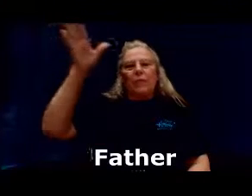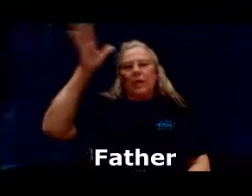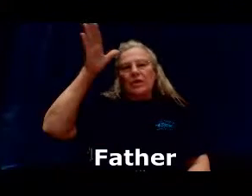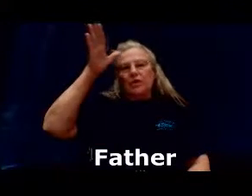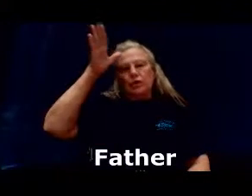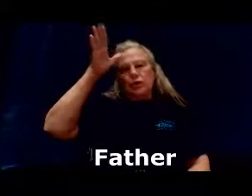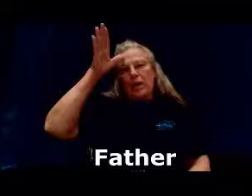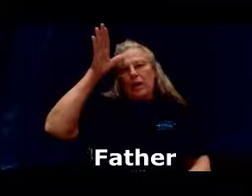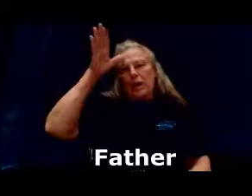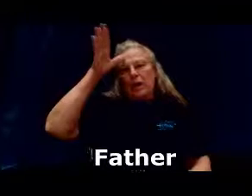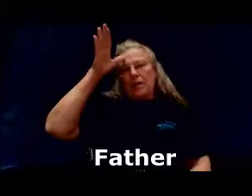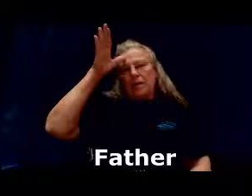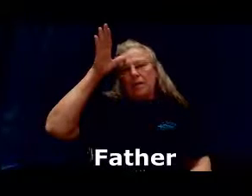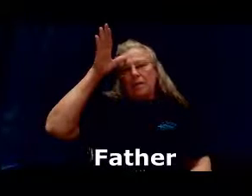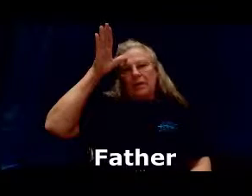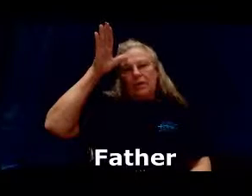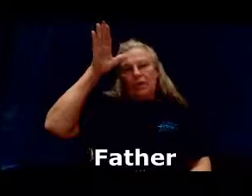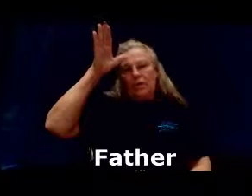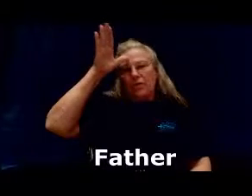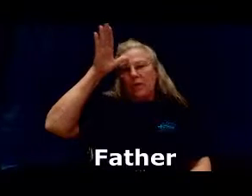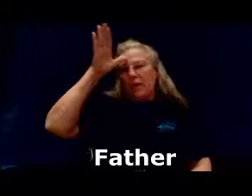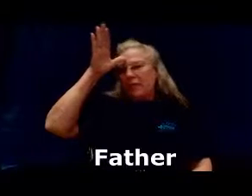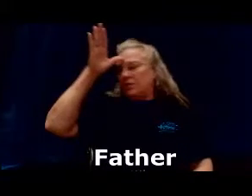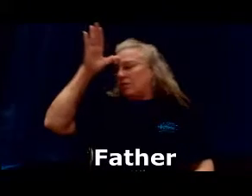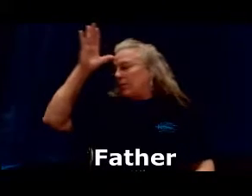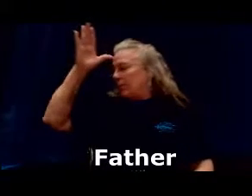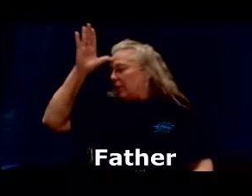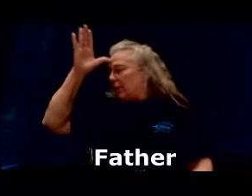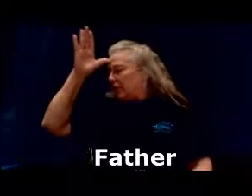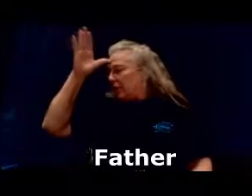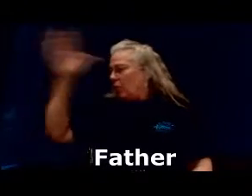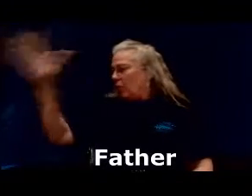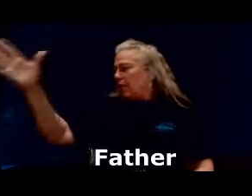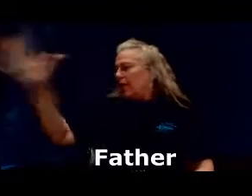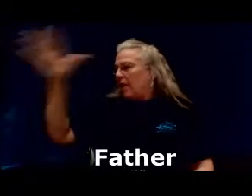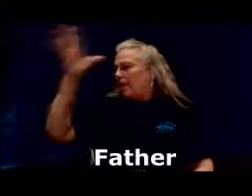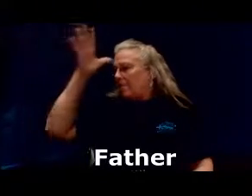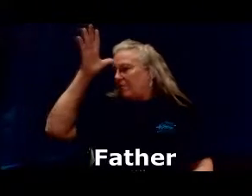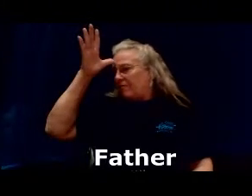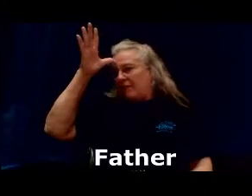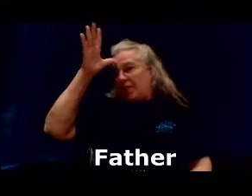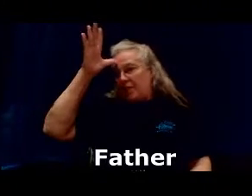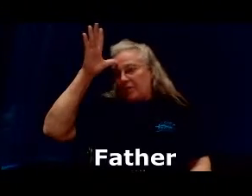bring it straight in and your thumb lands in the middle of your forehead, Father.